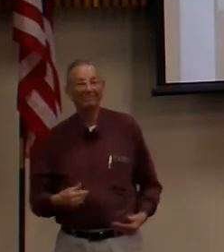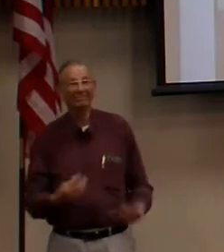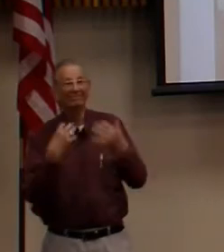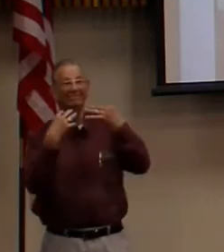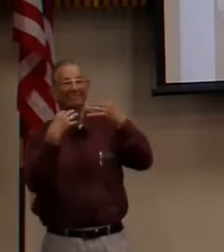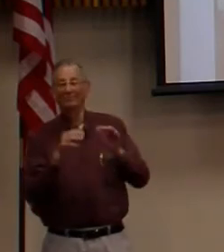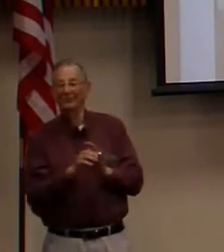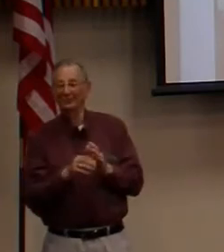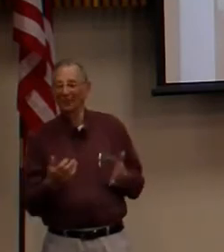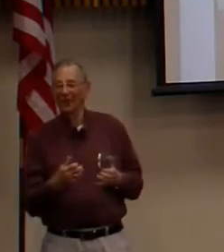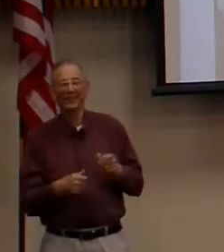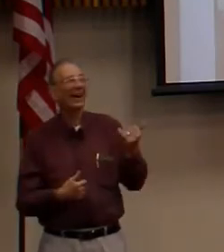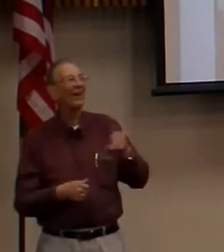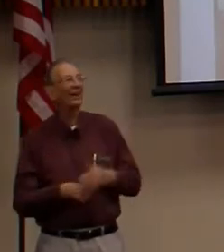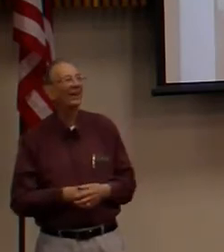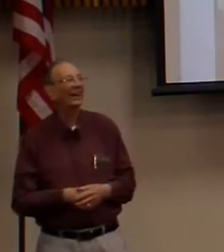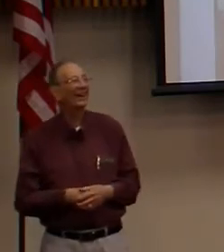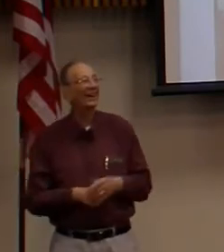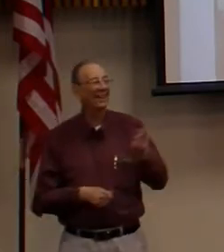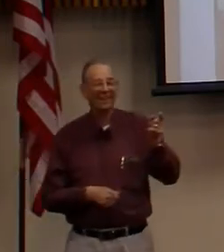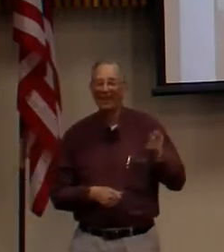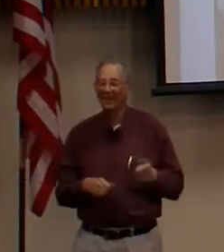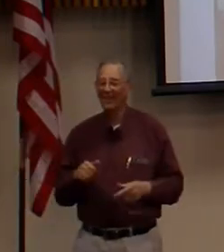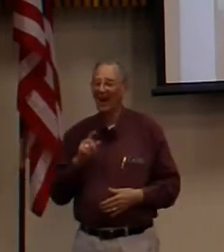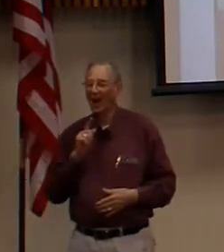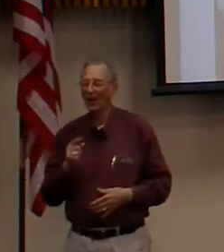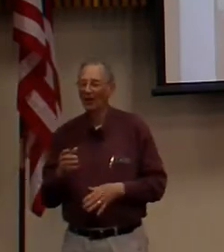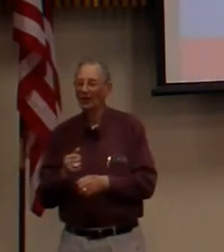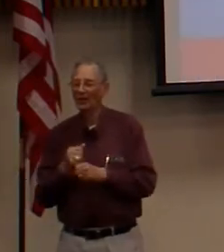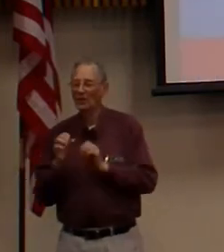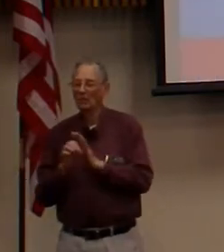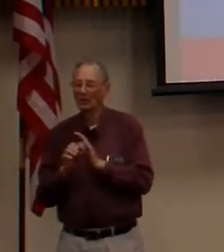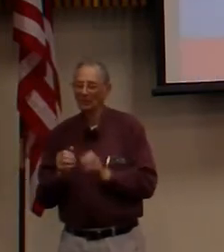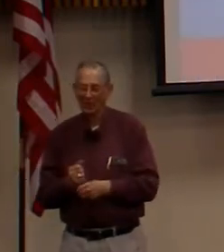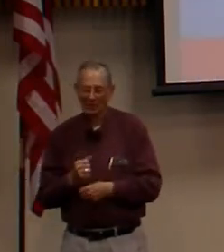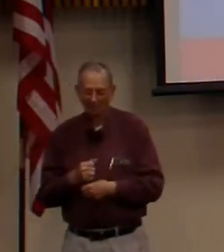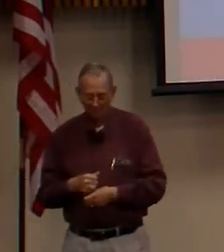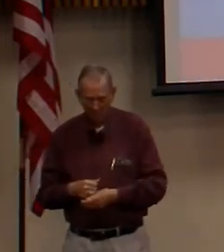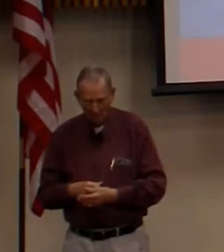want to be in the picture. And so there they are.